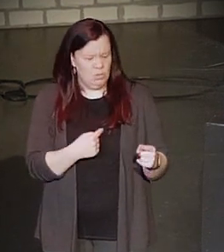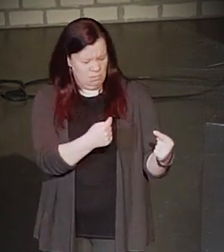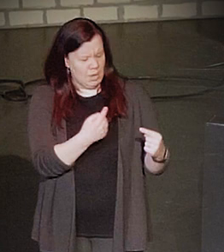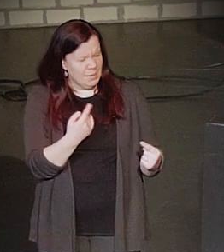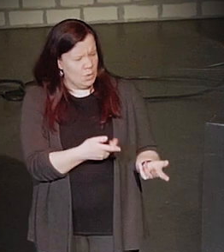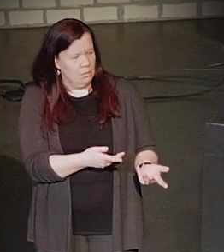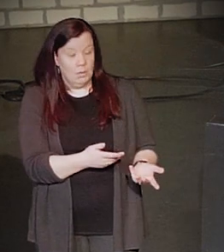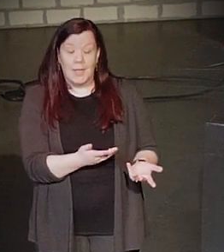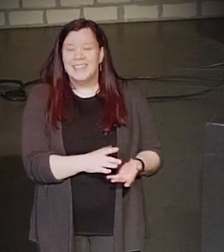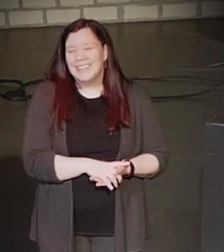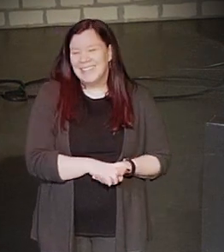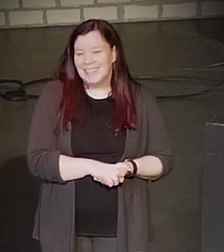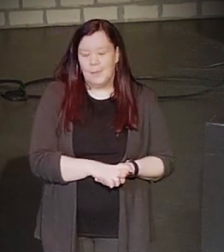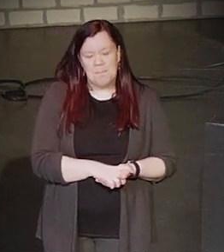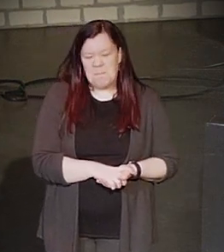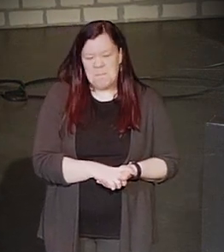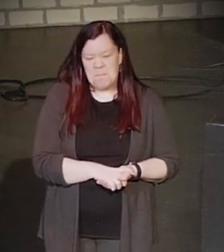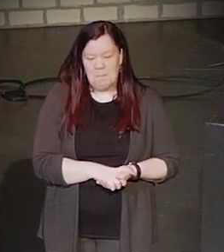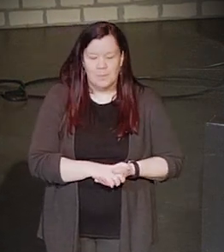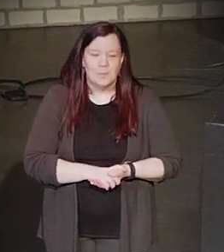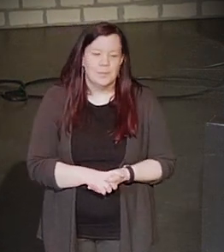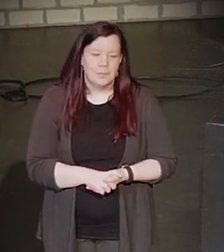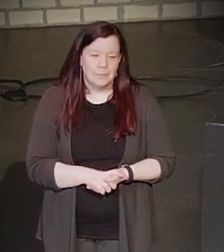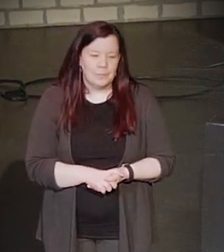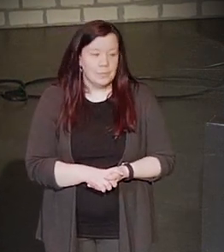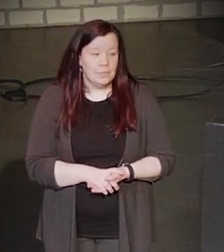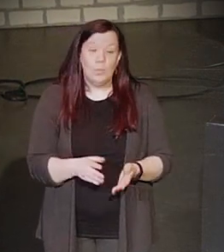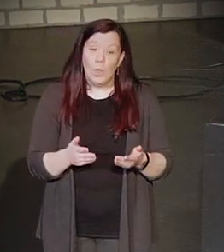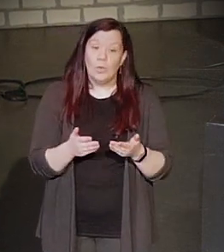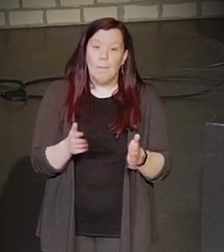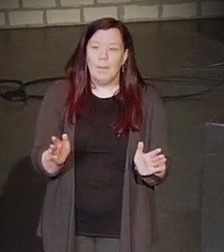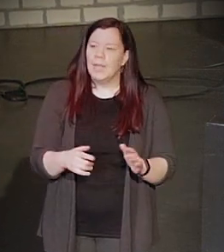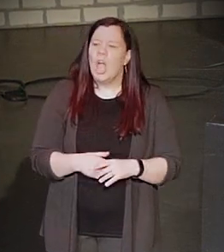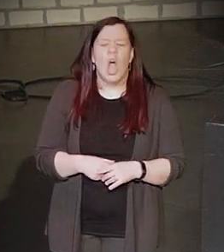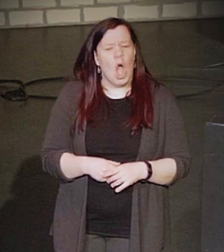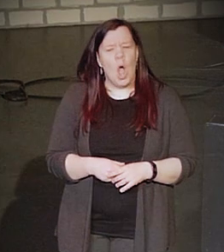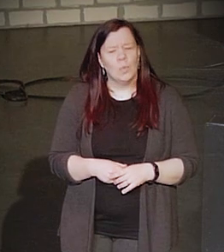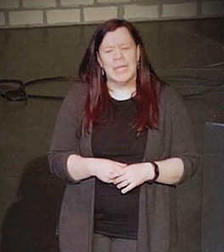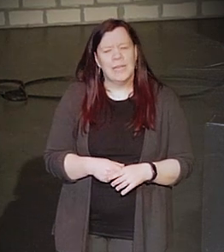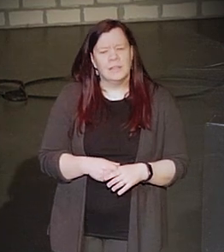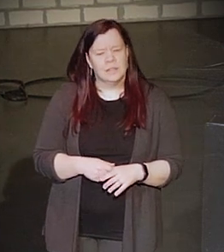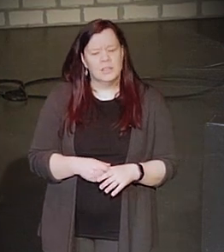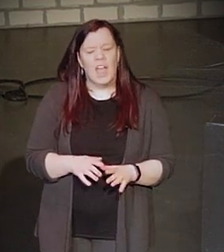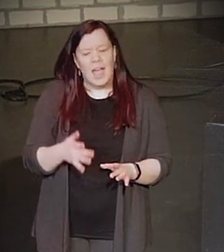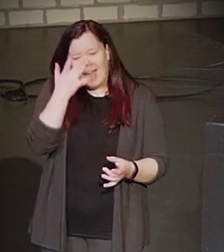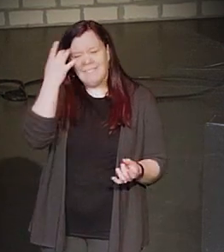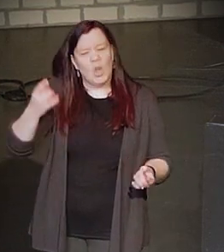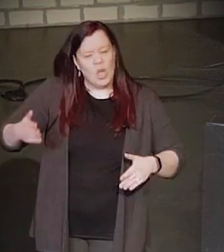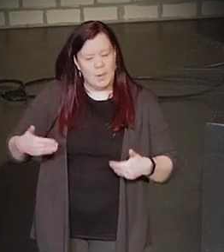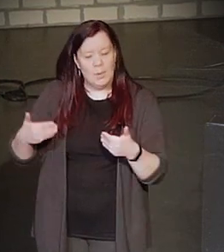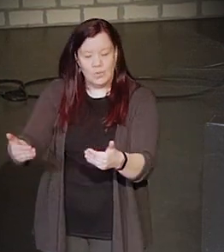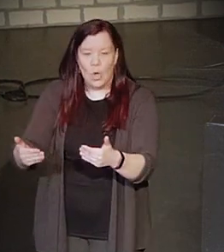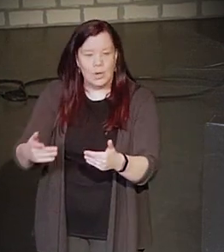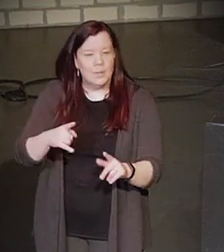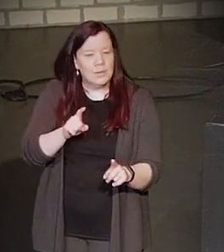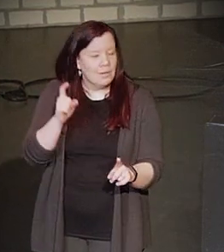on? I won't think so. Publicly, you had to forget, but privately, you would know that your neighbour